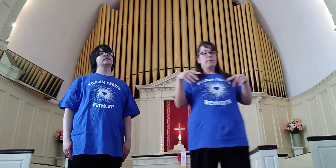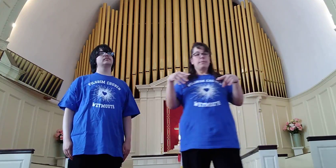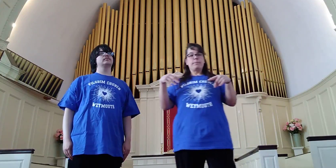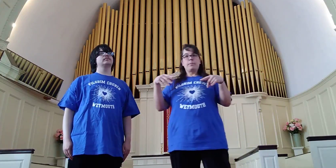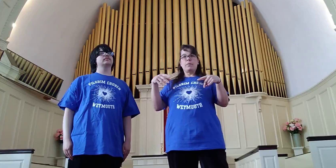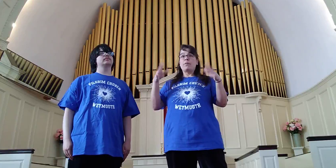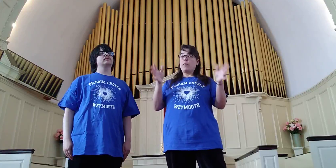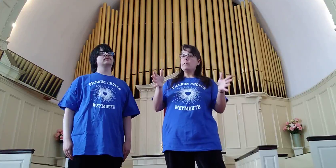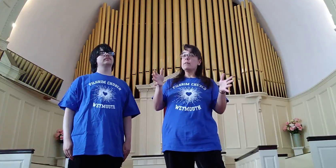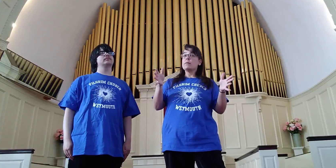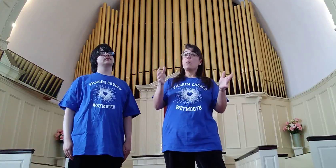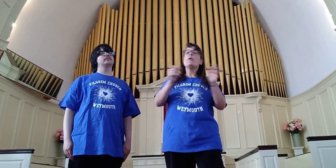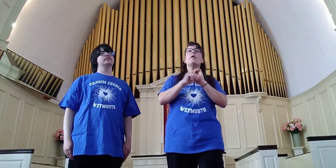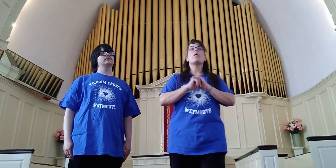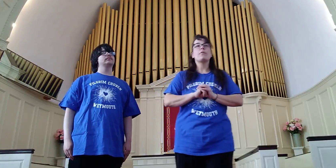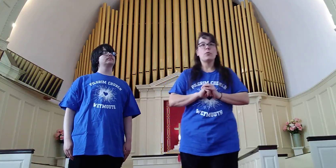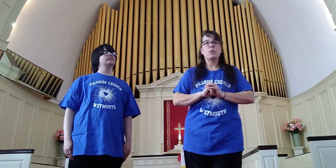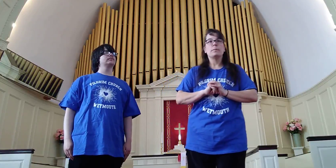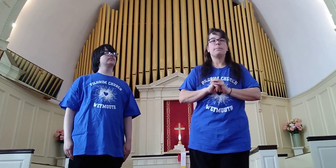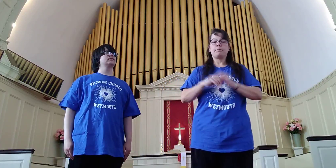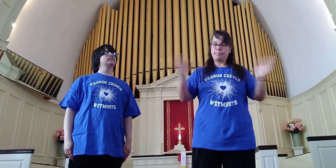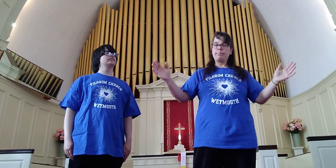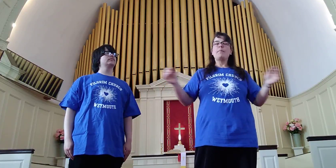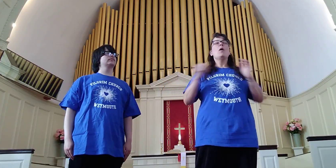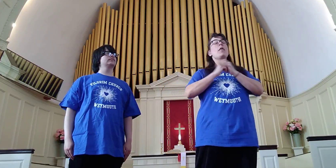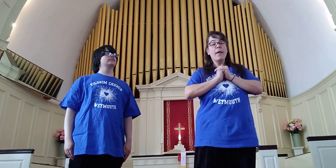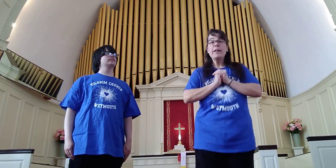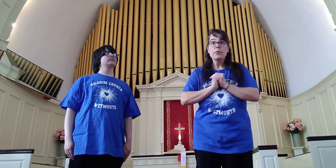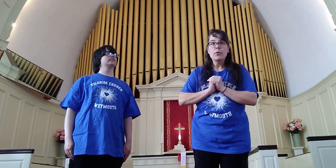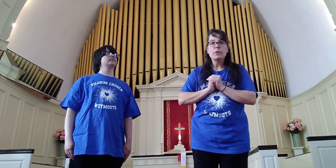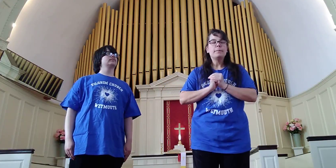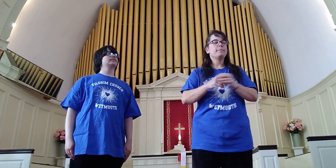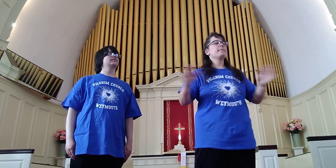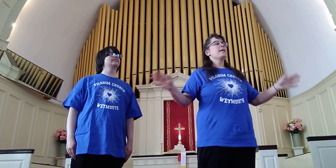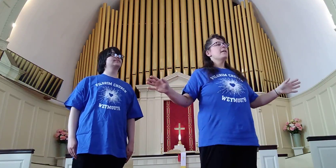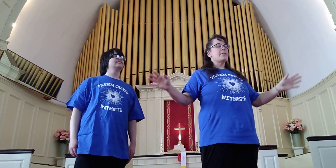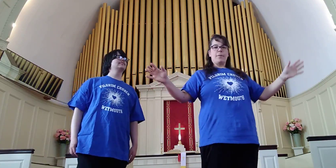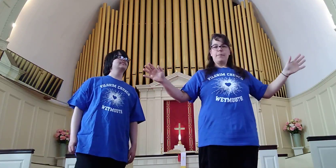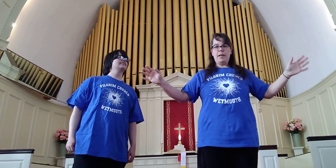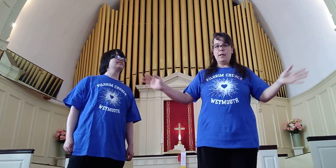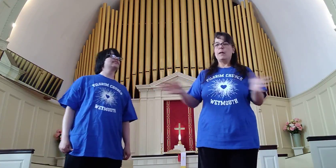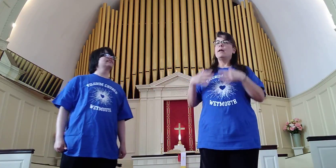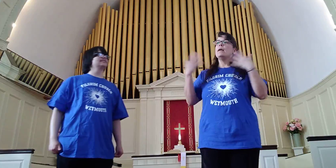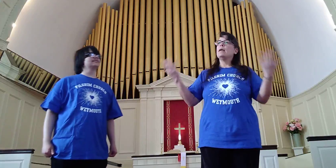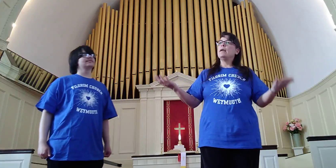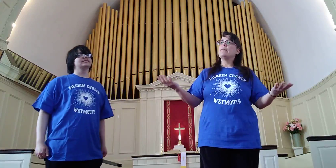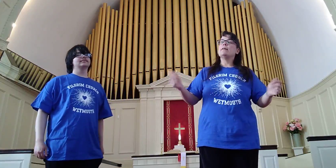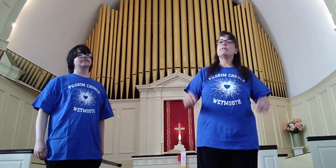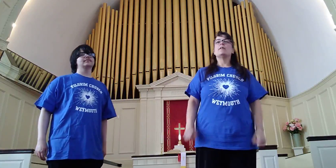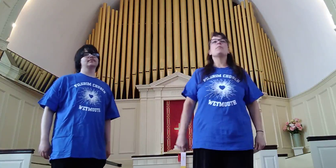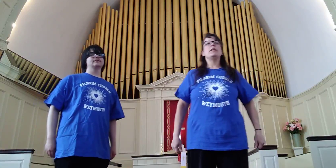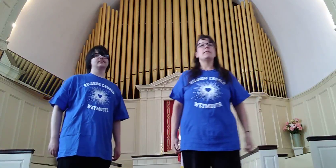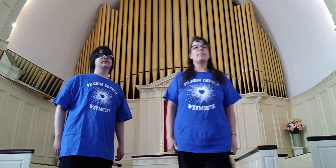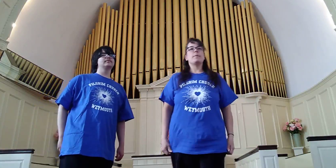for this, we got off Google. Thank you, Google. So, here it is. It's pretty simple.